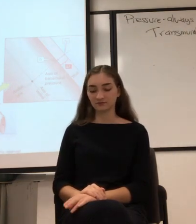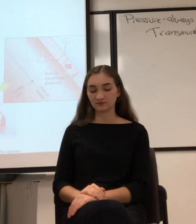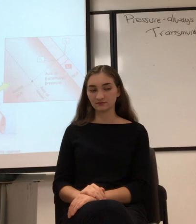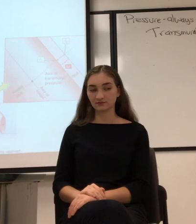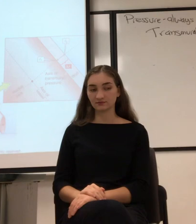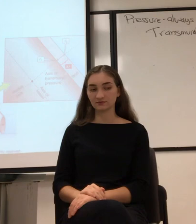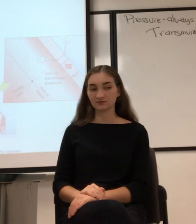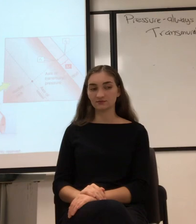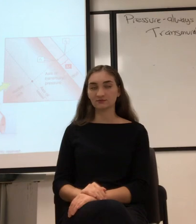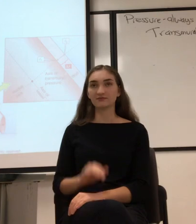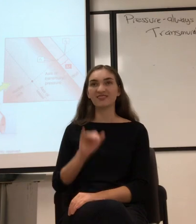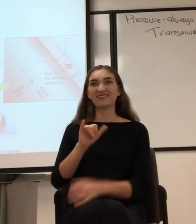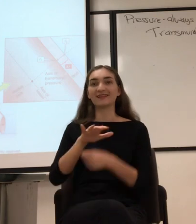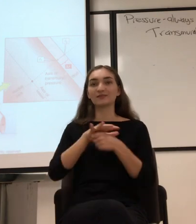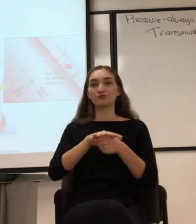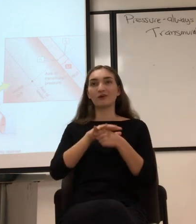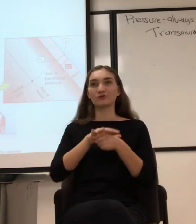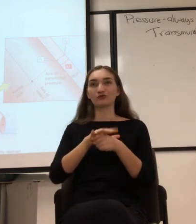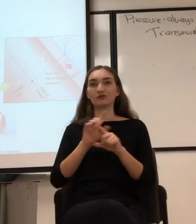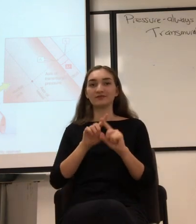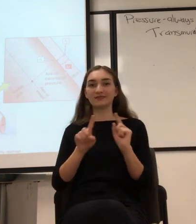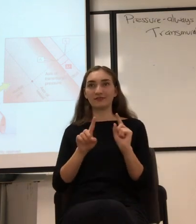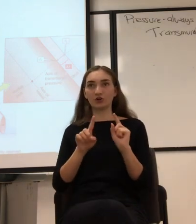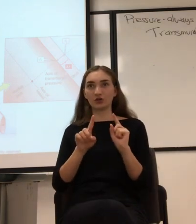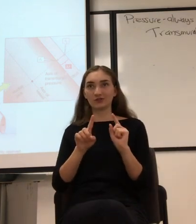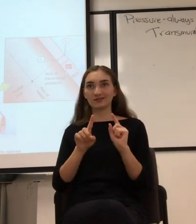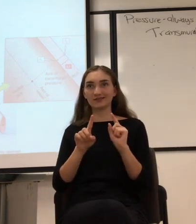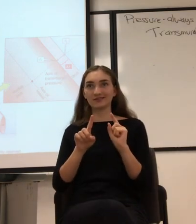is the pressure difference across the vessel wall.